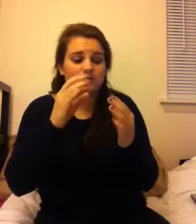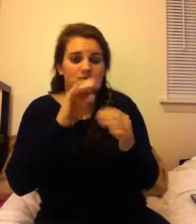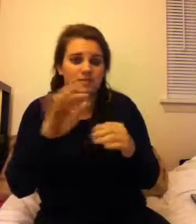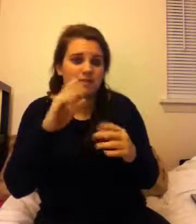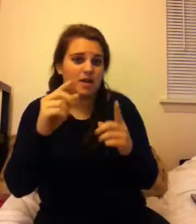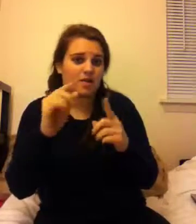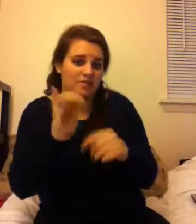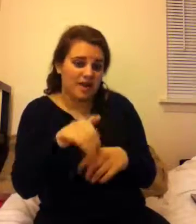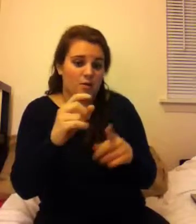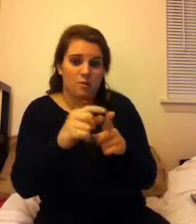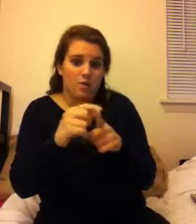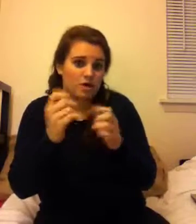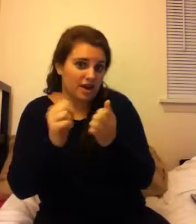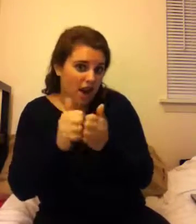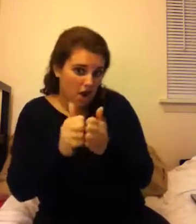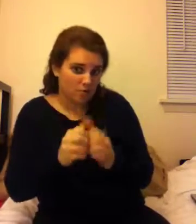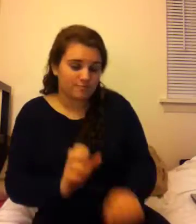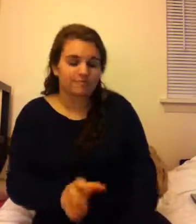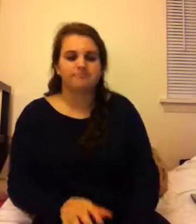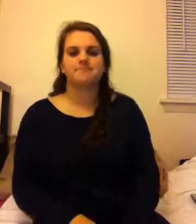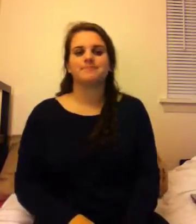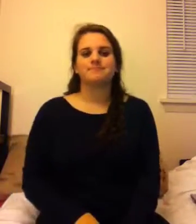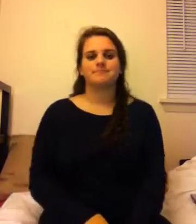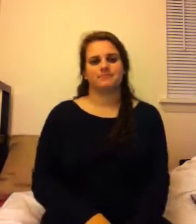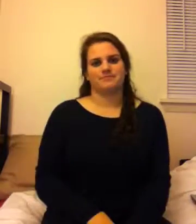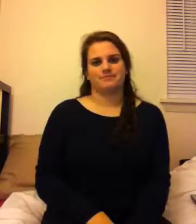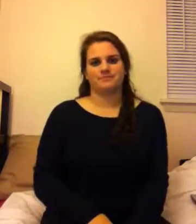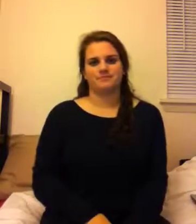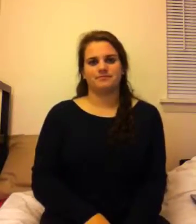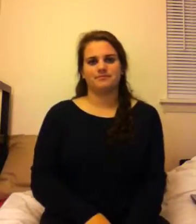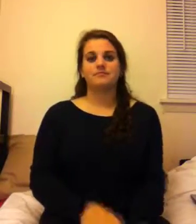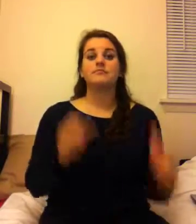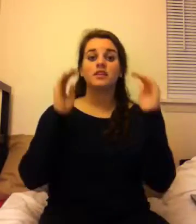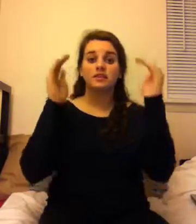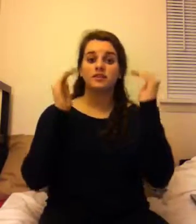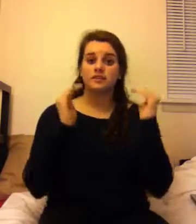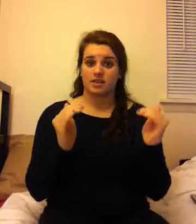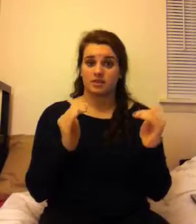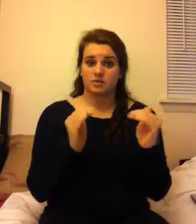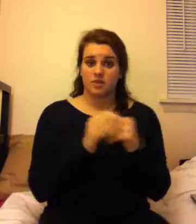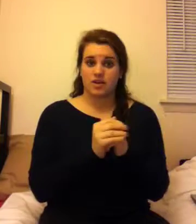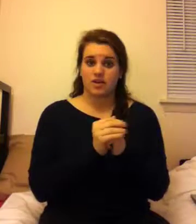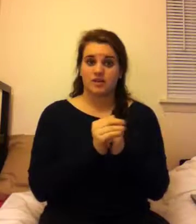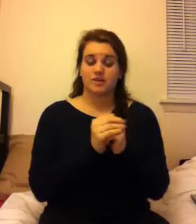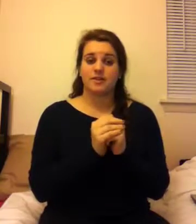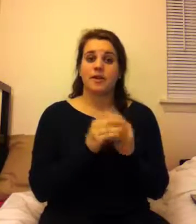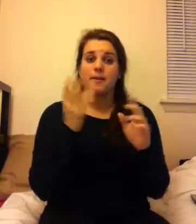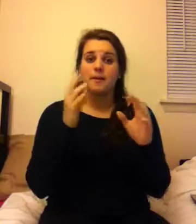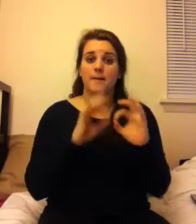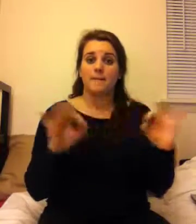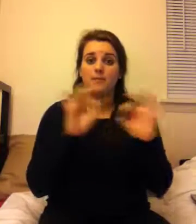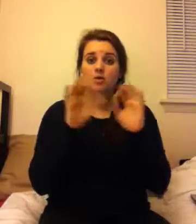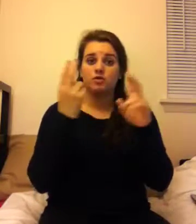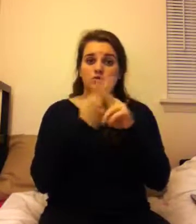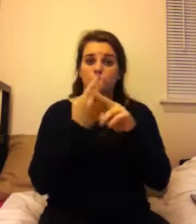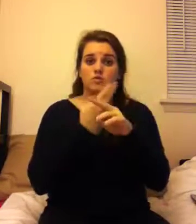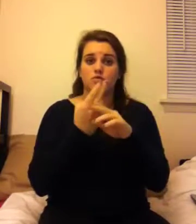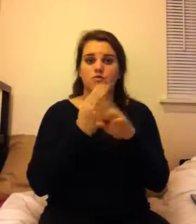It's very important to use white space. Now, you normally would probably not